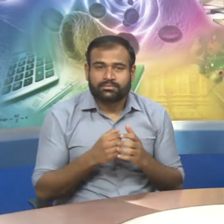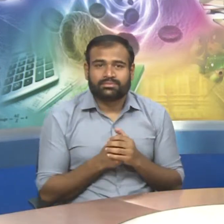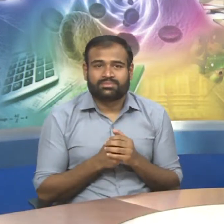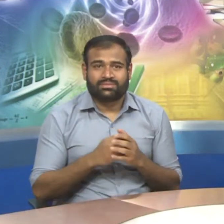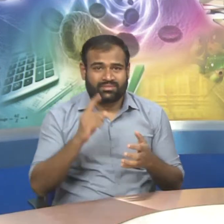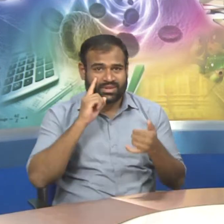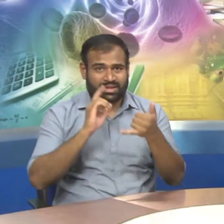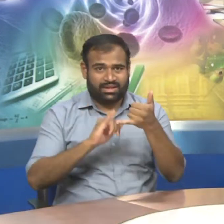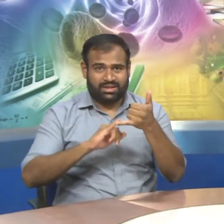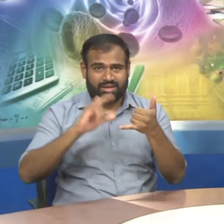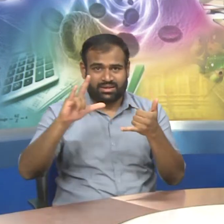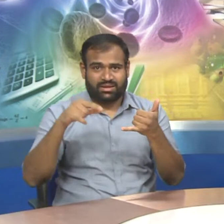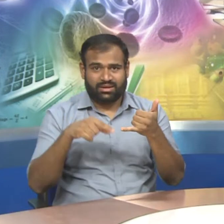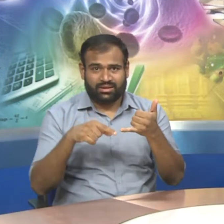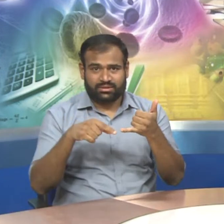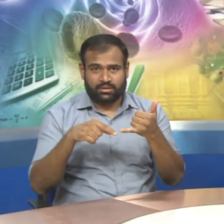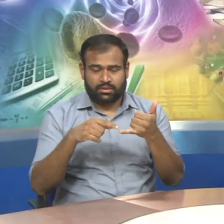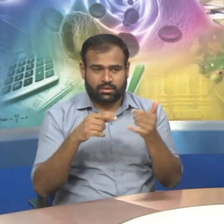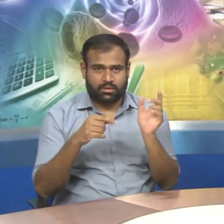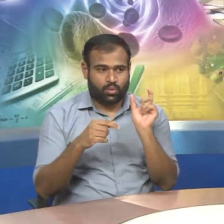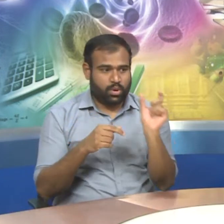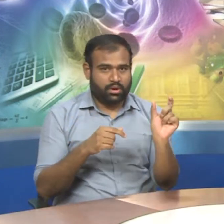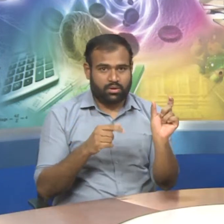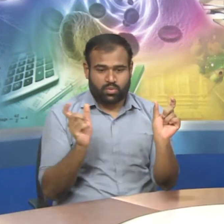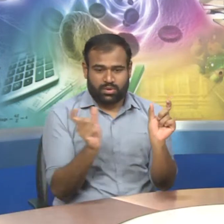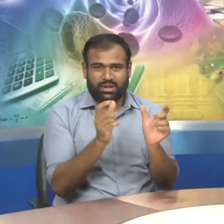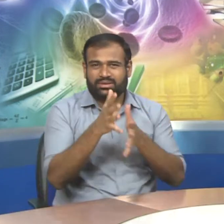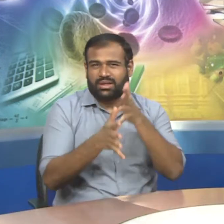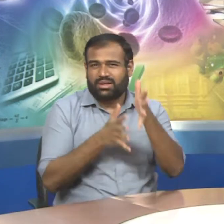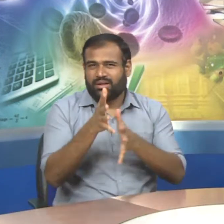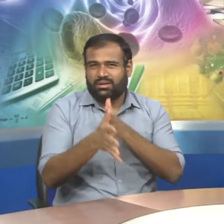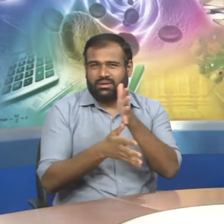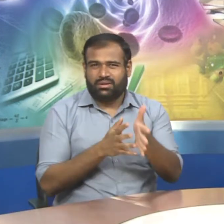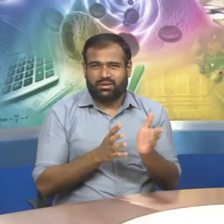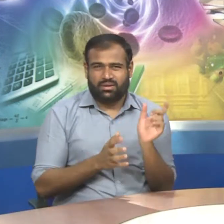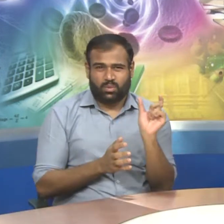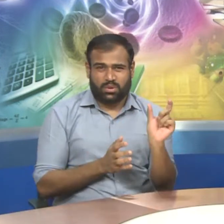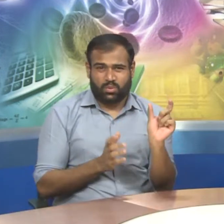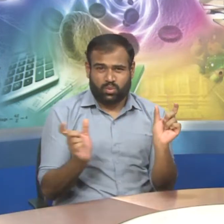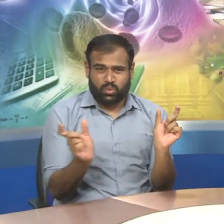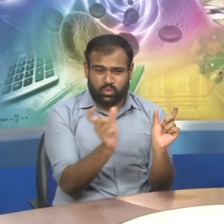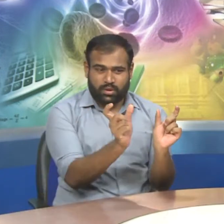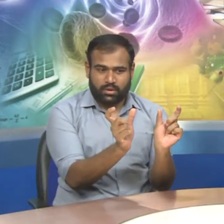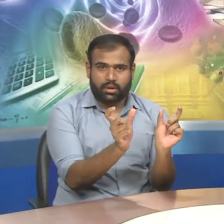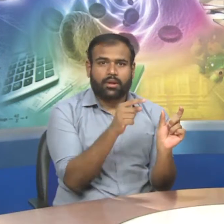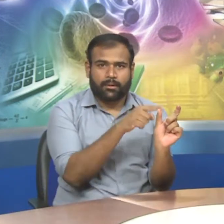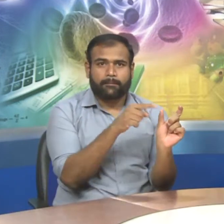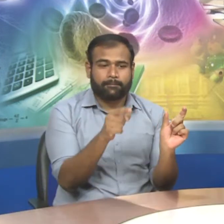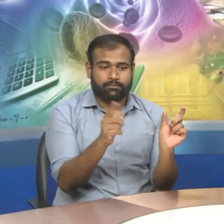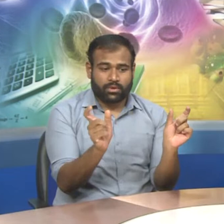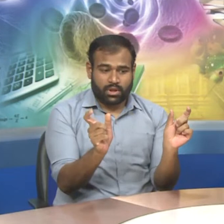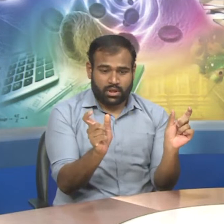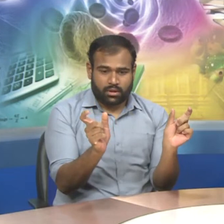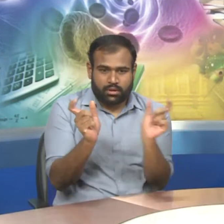Let's get started now. First of all, we will be discussing ways to combine ISL signs.